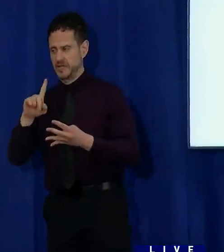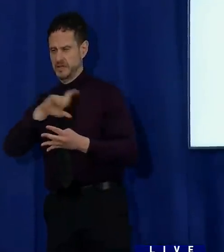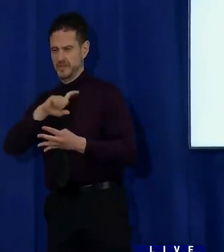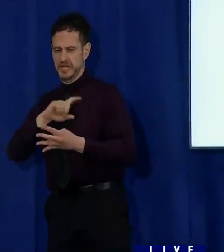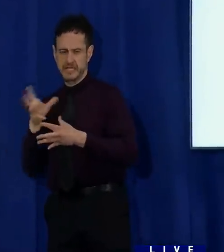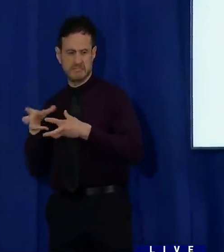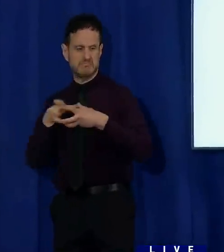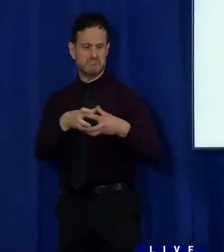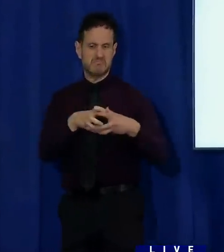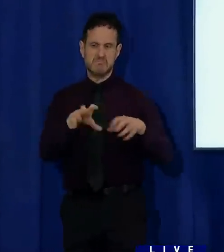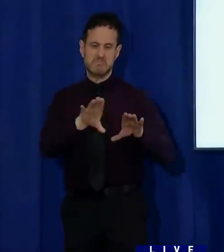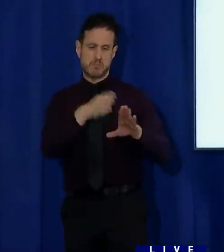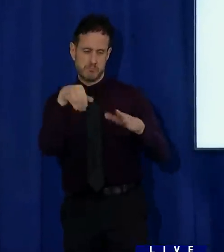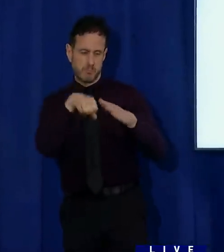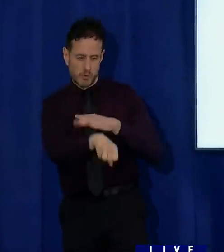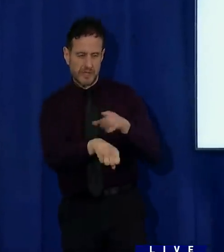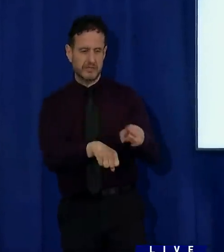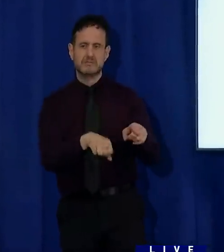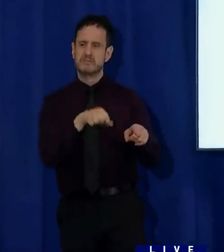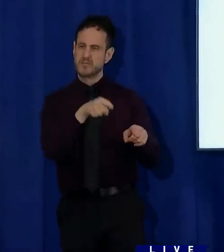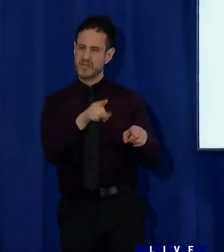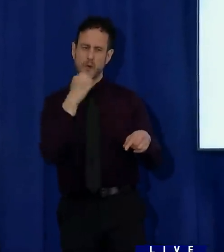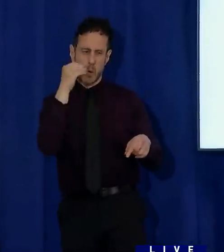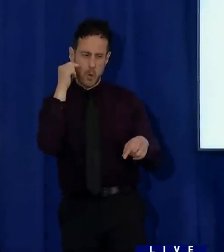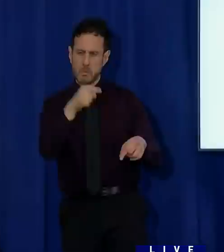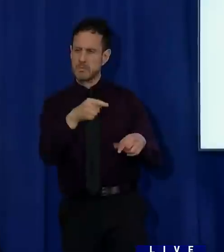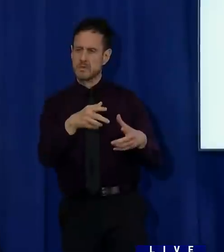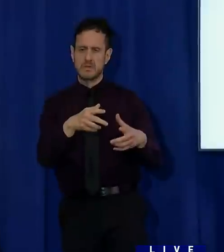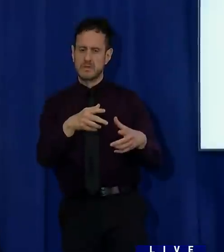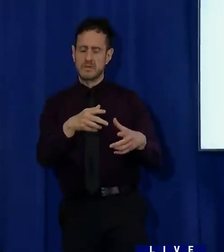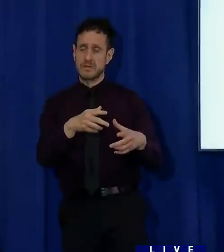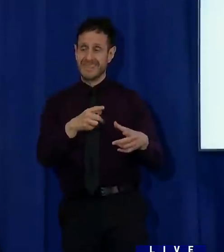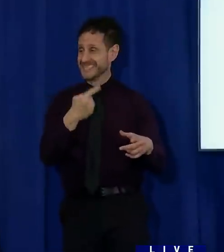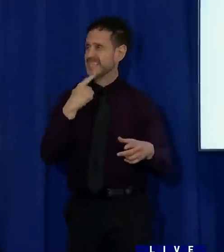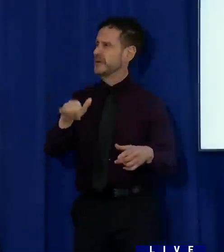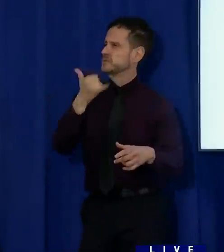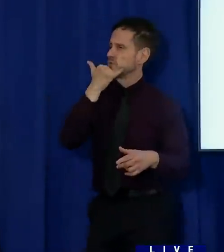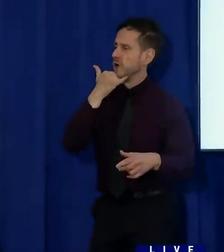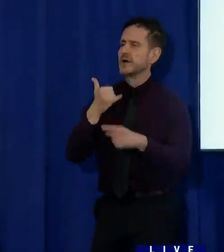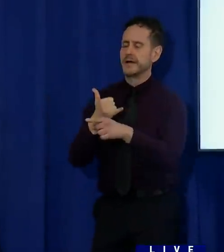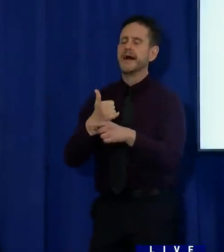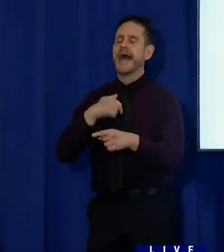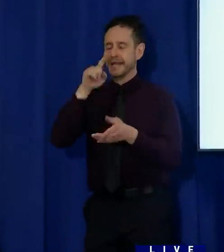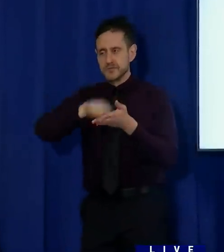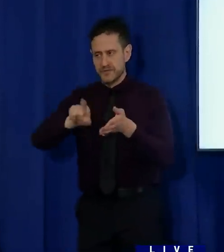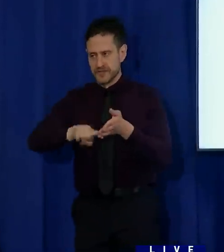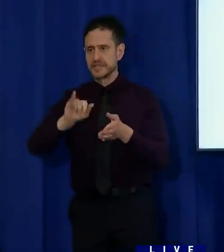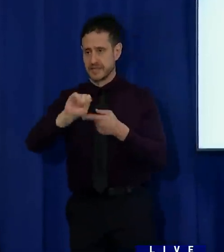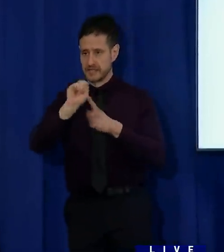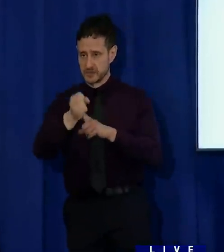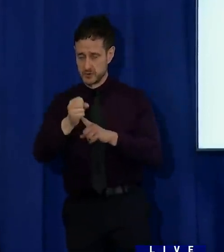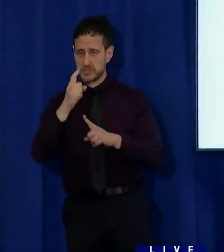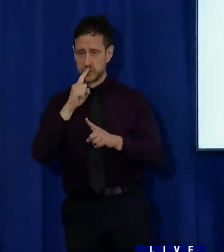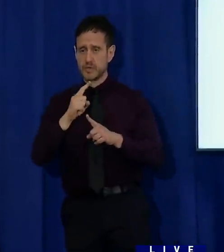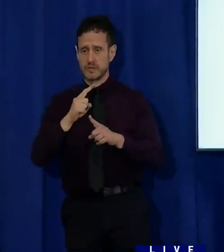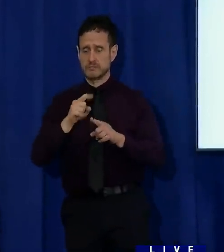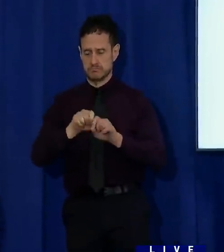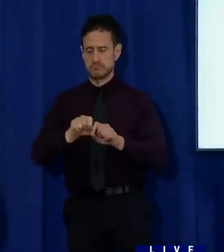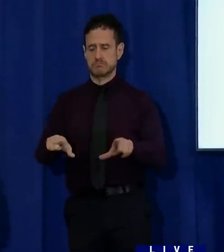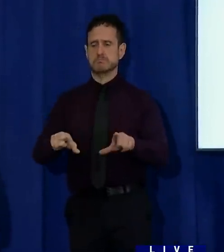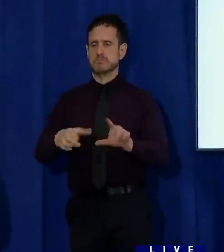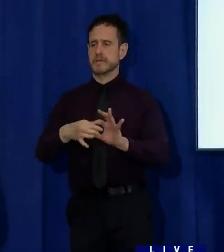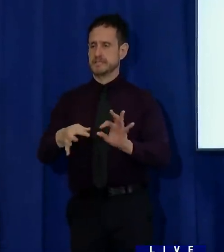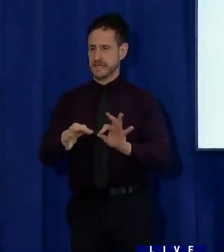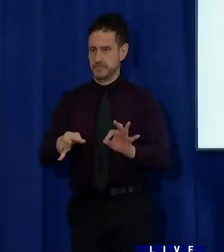wrongful raid? I'll review that investigation and we'll either put out a statement or we'll stand by the statement we've put out on it